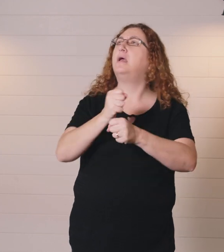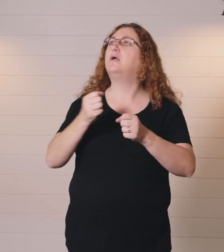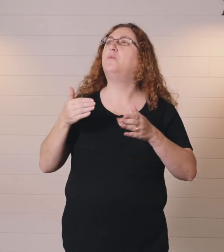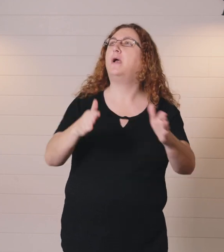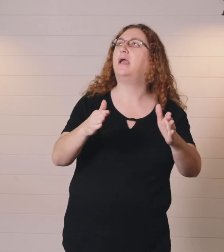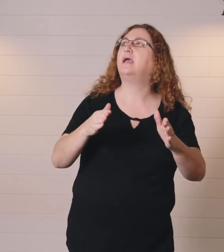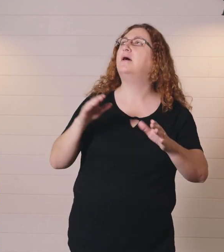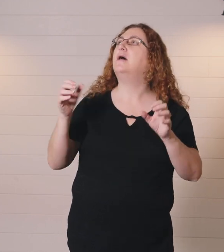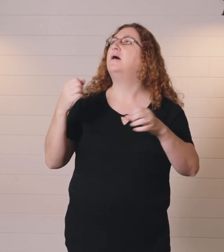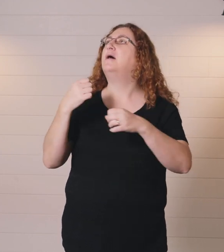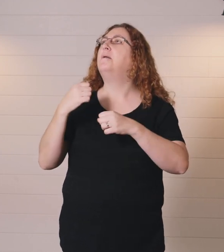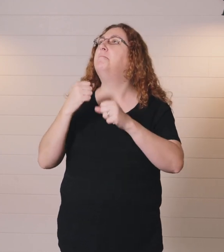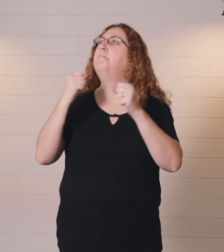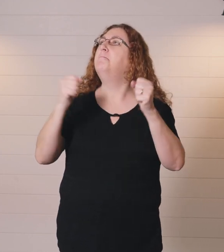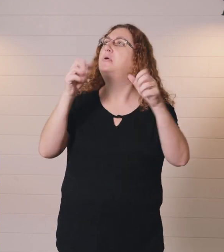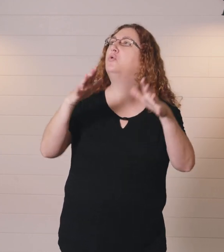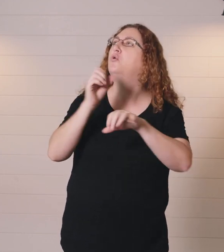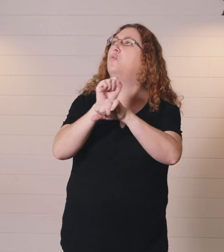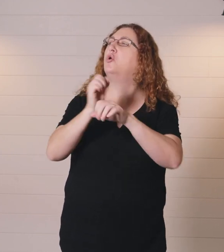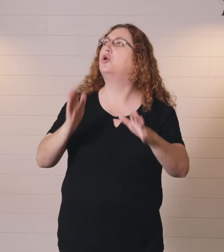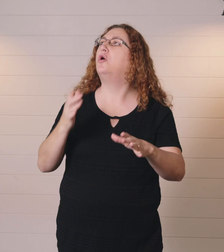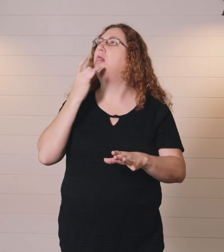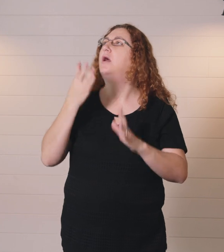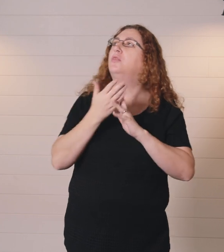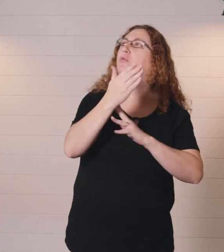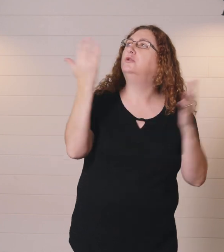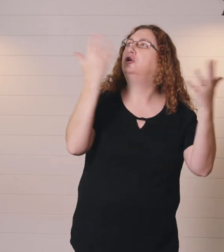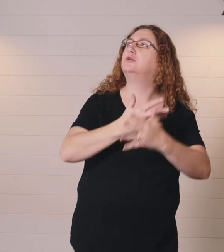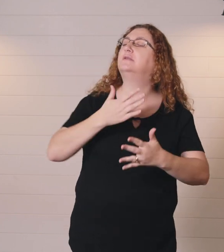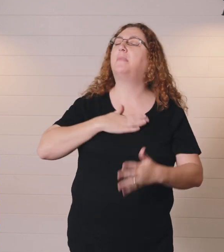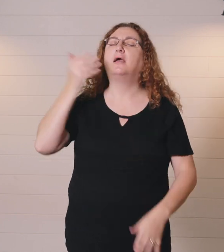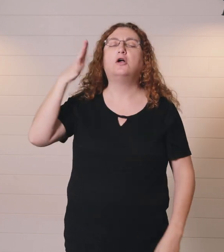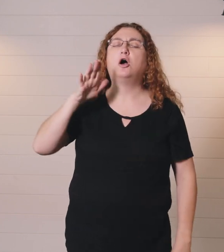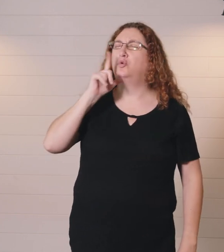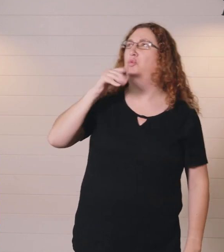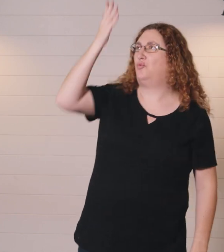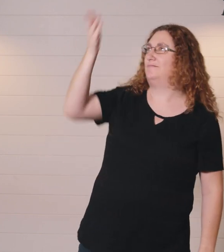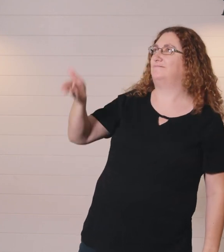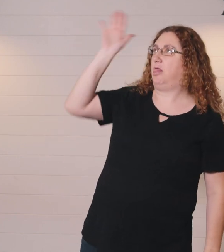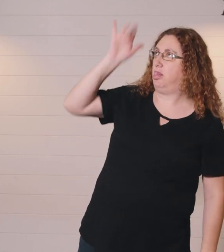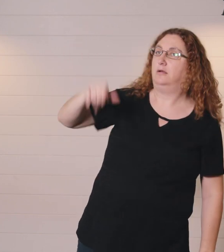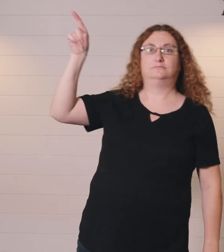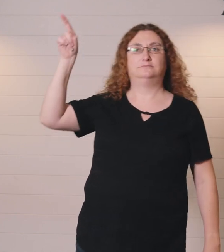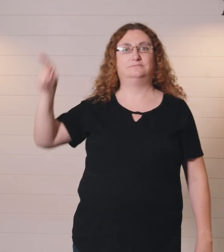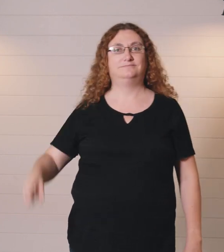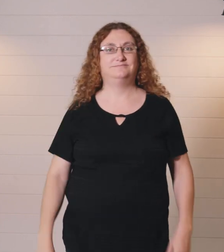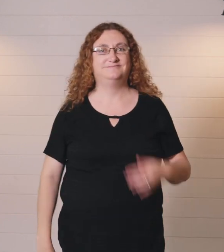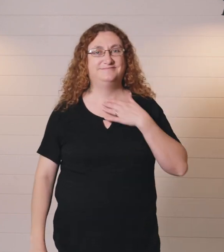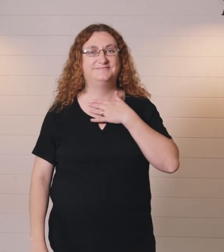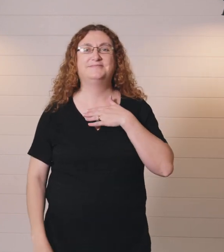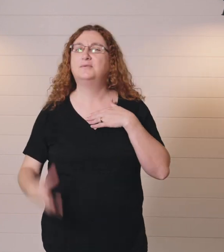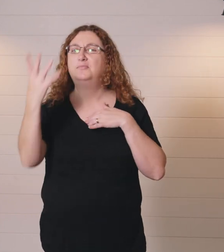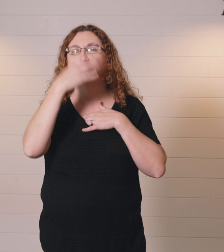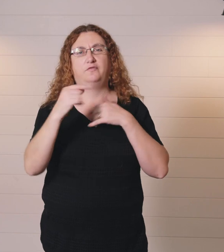miracle worker, promise keeper, light in the darkness, my God, that is who you are."